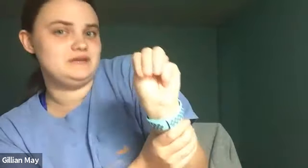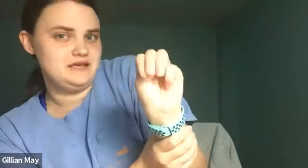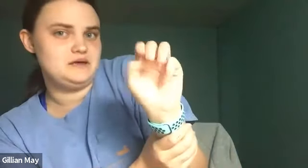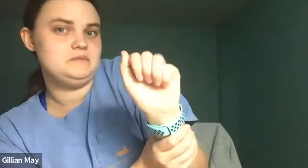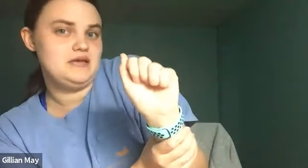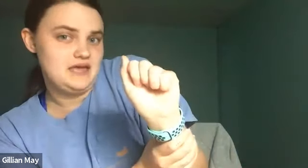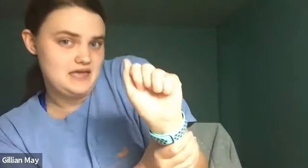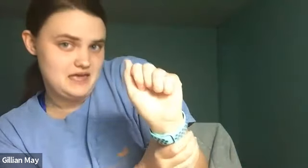be